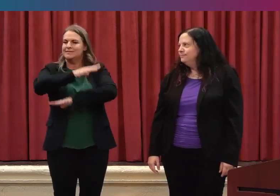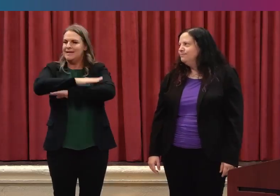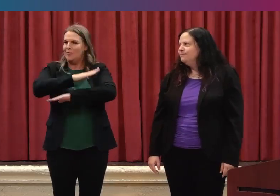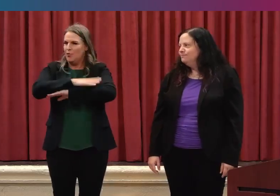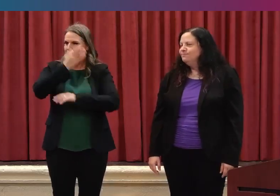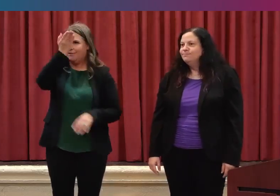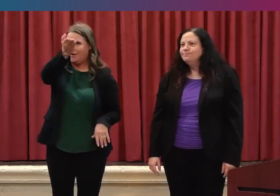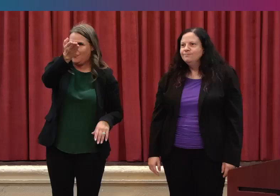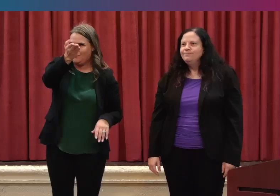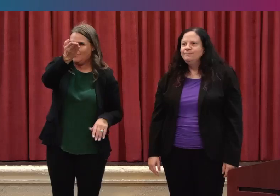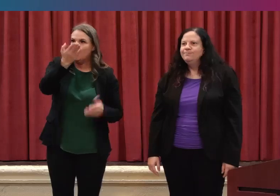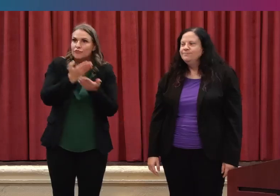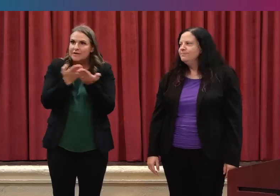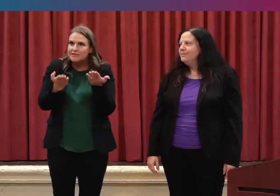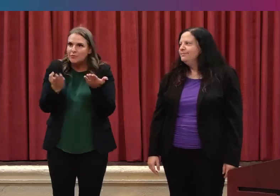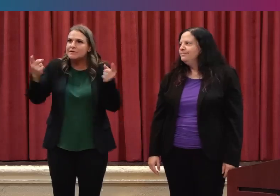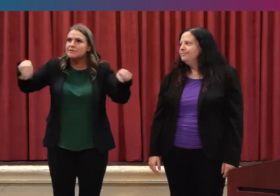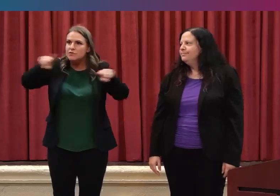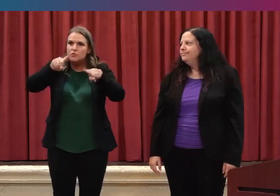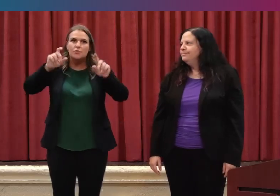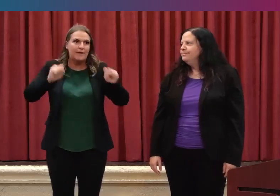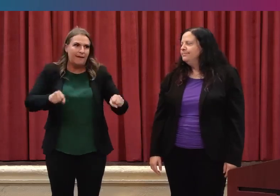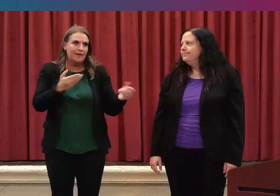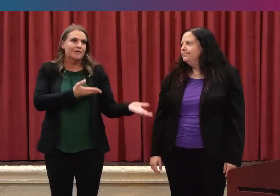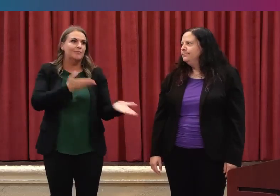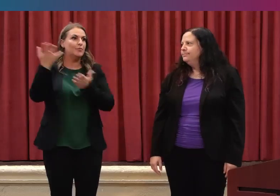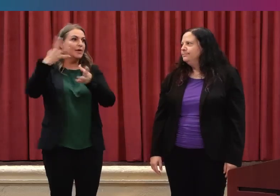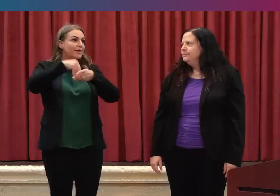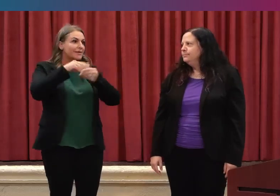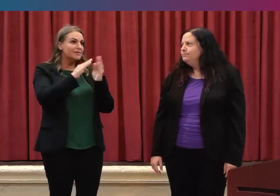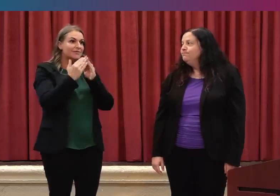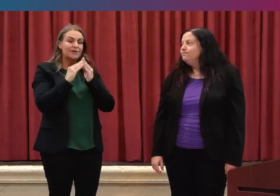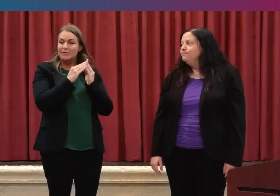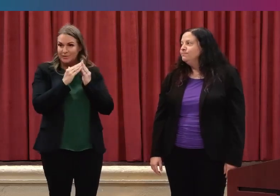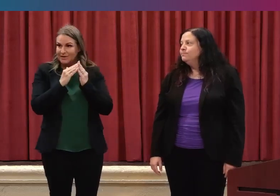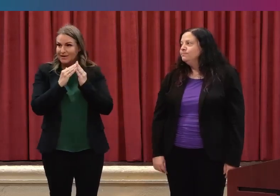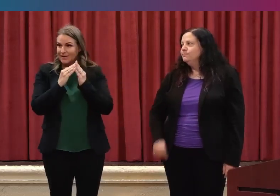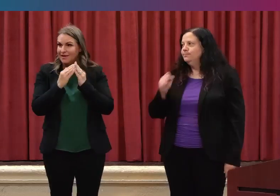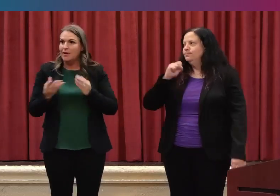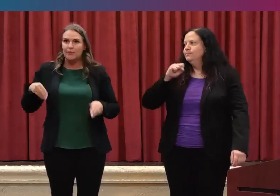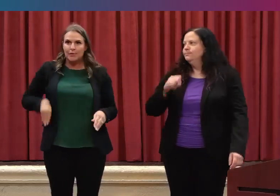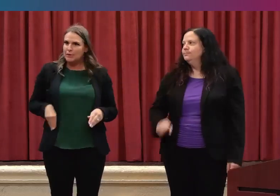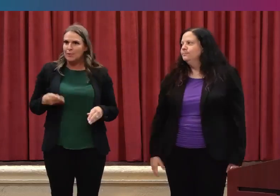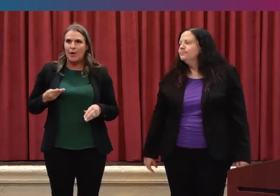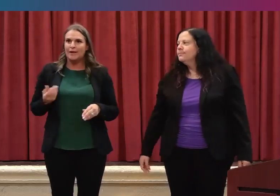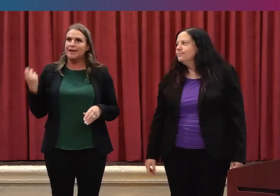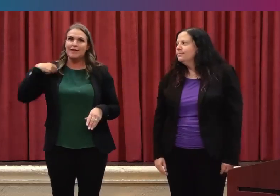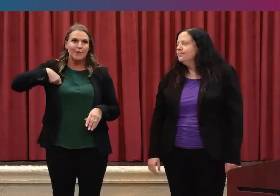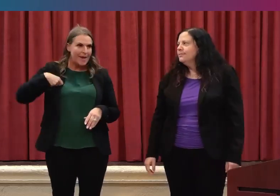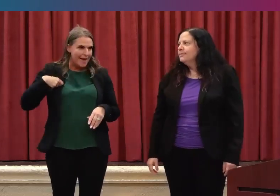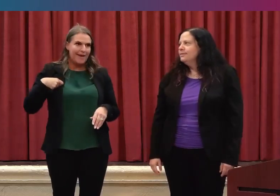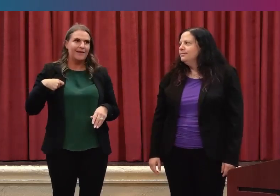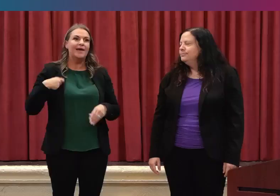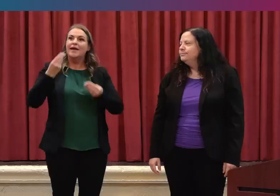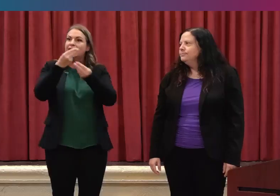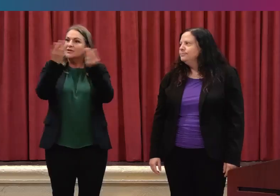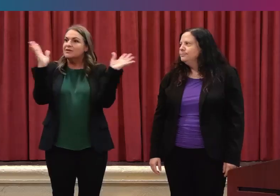So brochures, business cards, a list of resources are in the bag. Feel free to collect those,